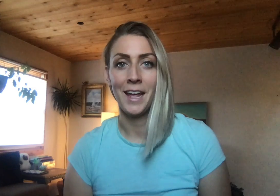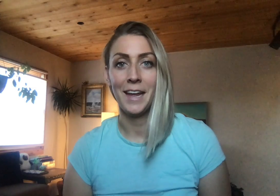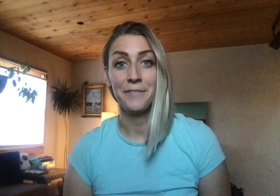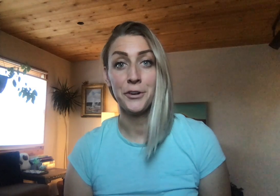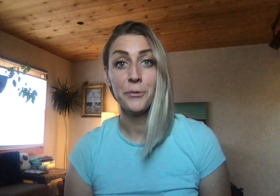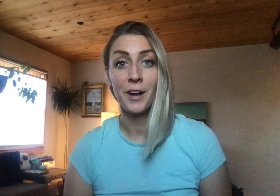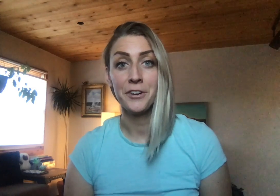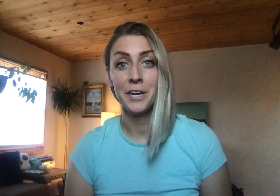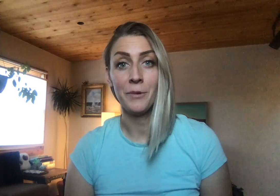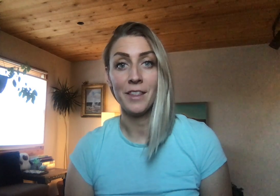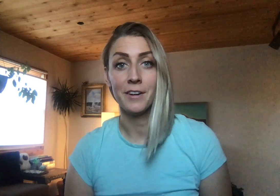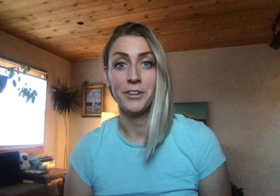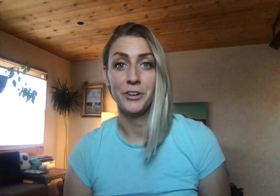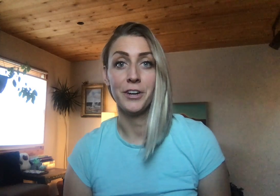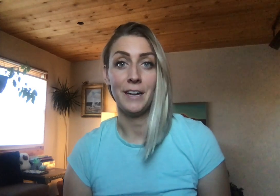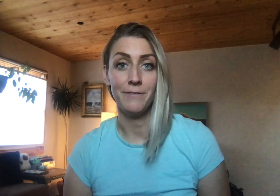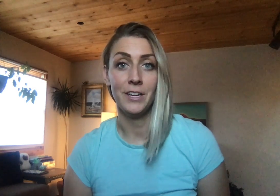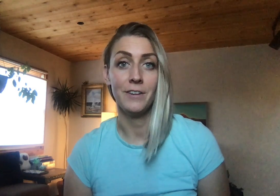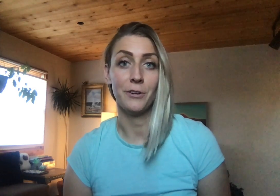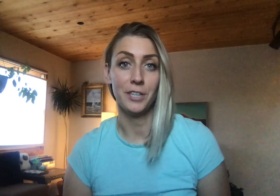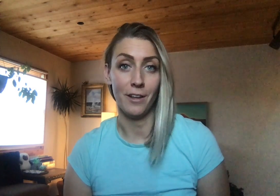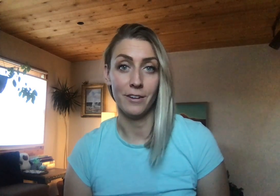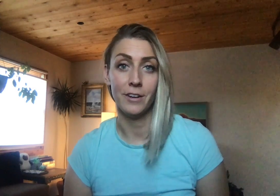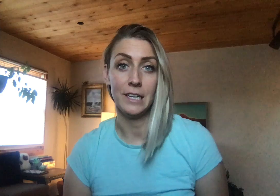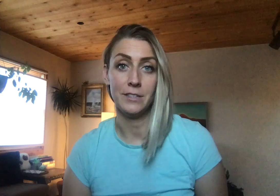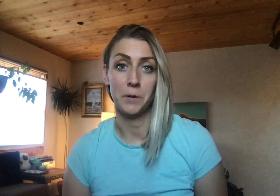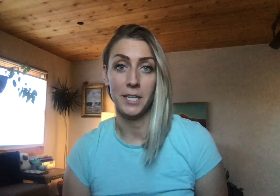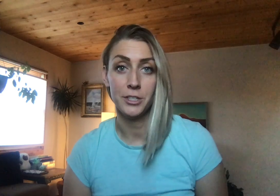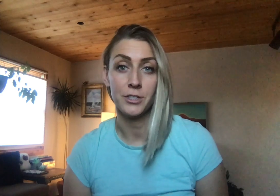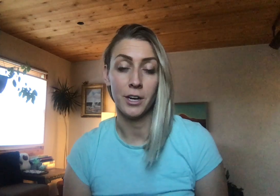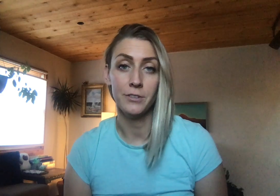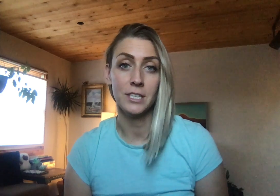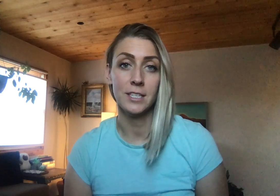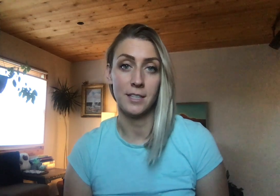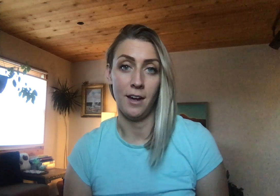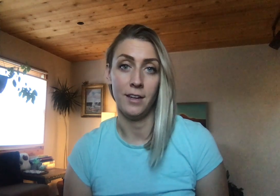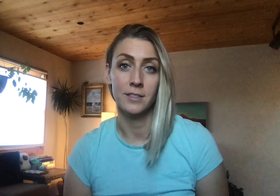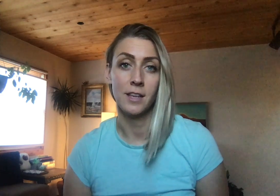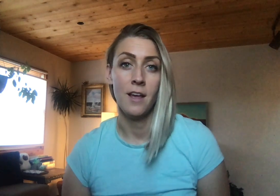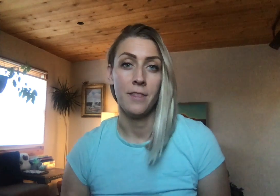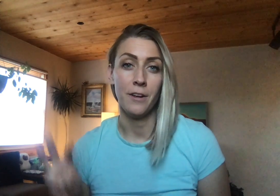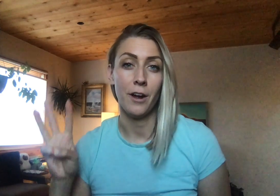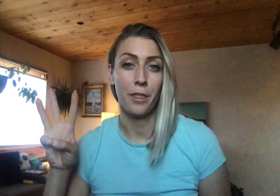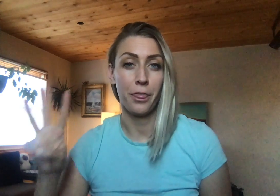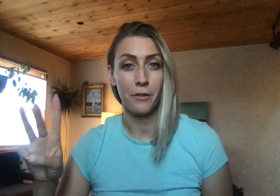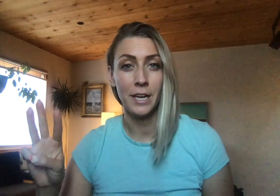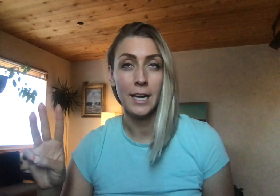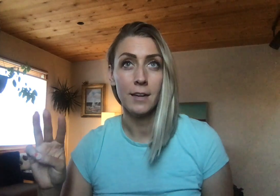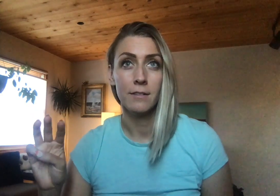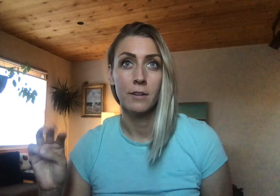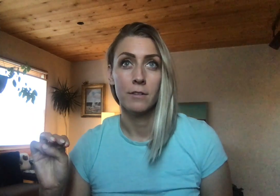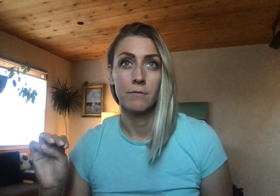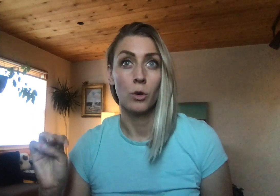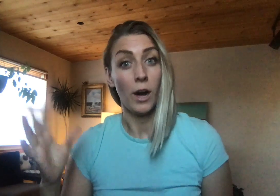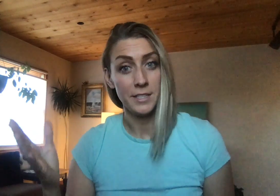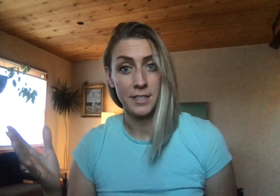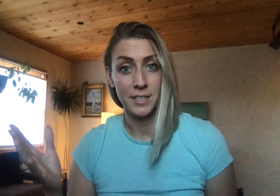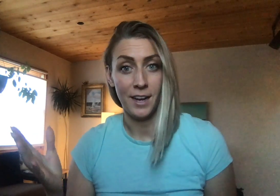If you're wondering whether your infant or toddler is ready to start using signs, there are 3 quasi-signs